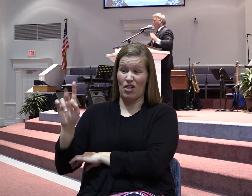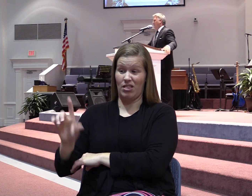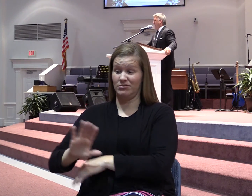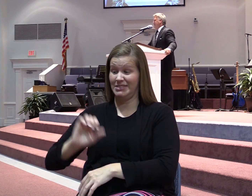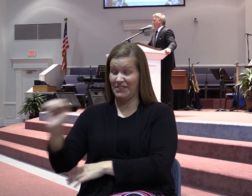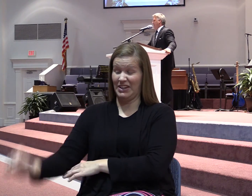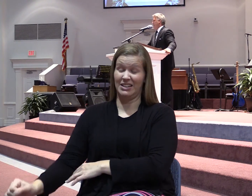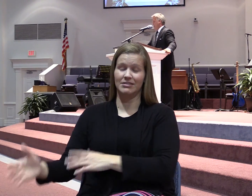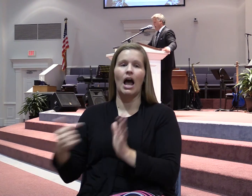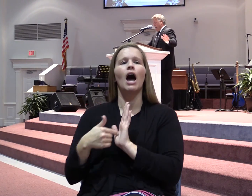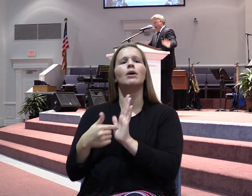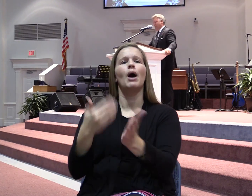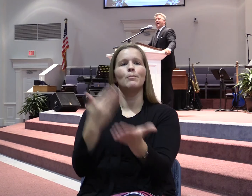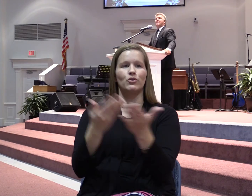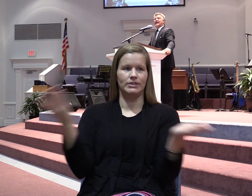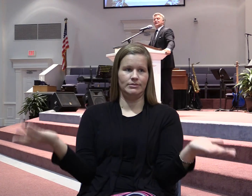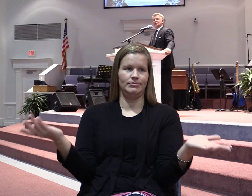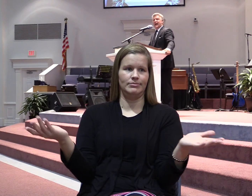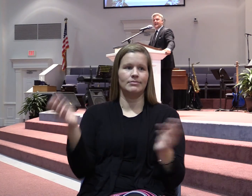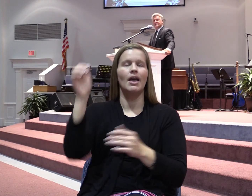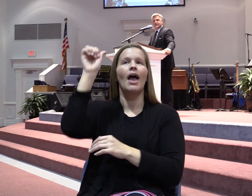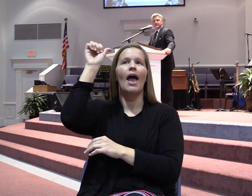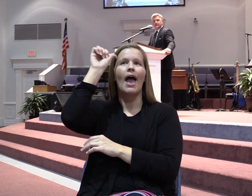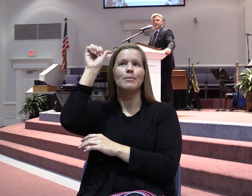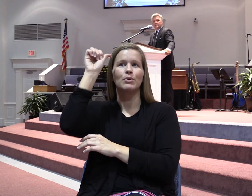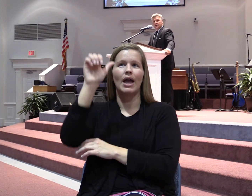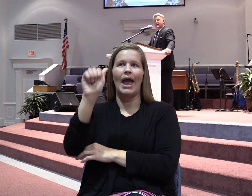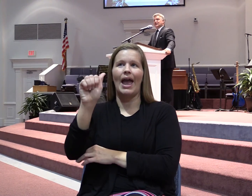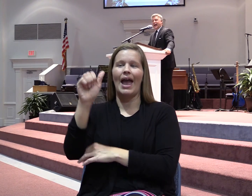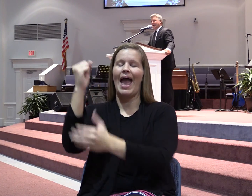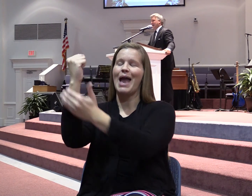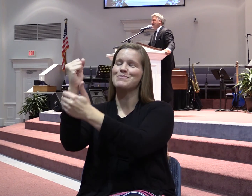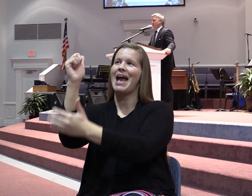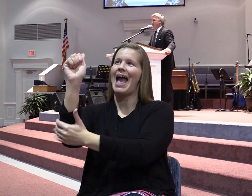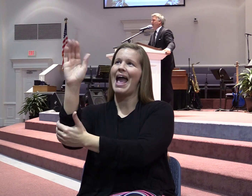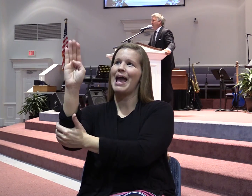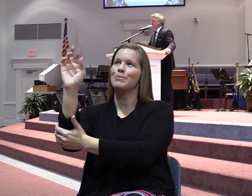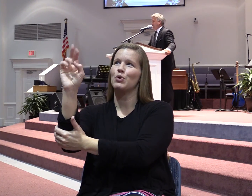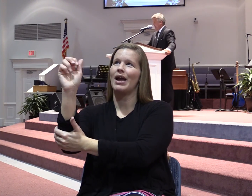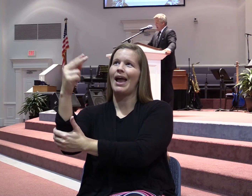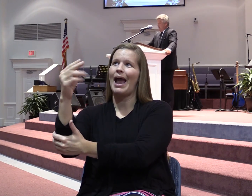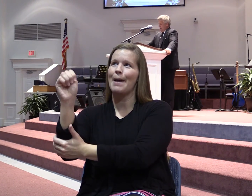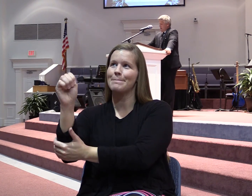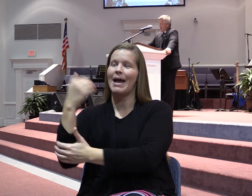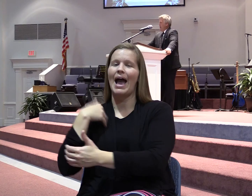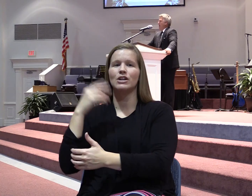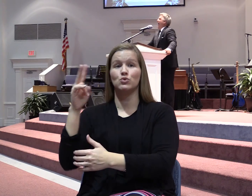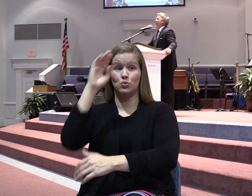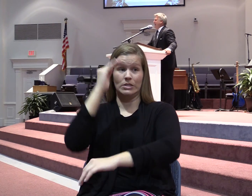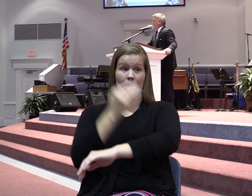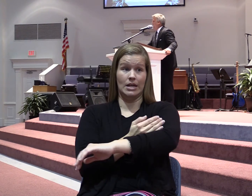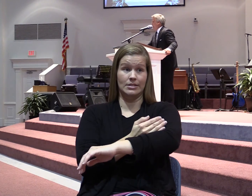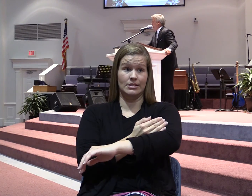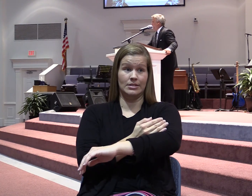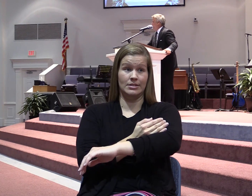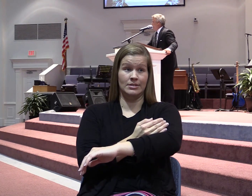I'll prove what I'm telling you. Abraham has two sons. The second son's greater than the first son.